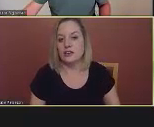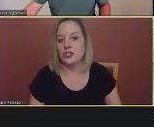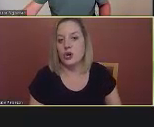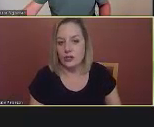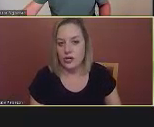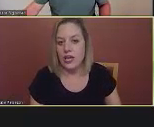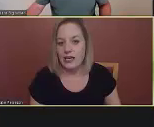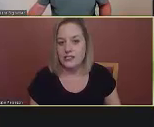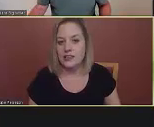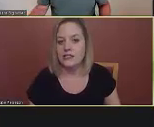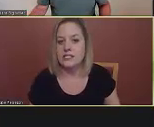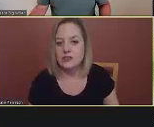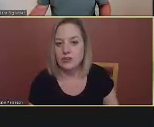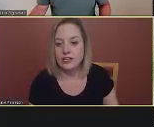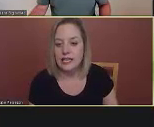Relay South Dakota, or